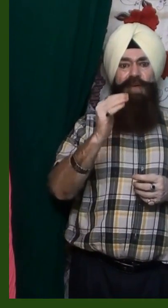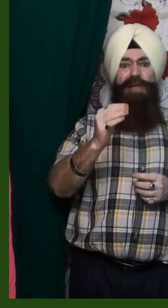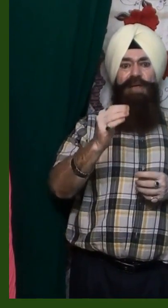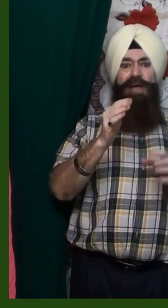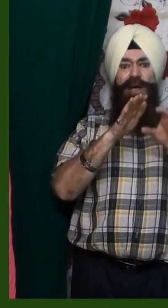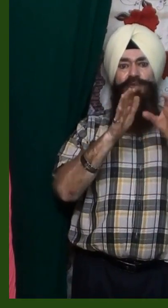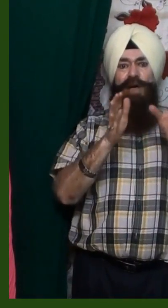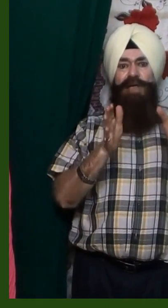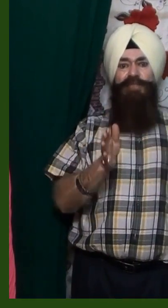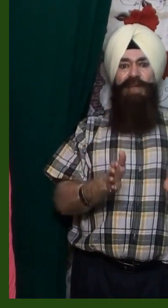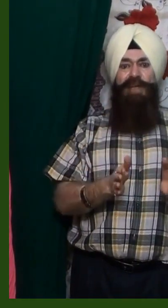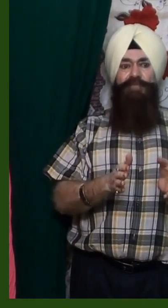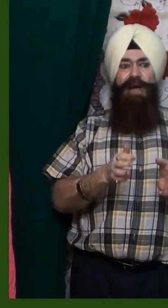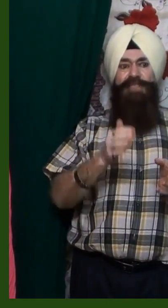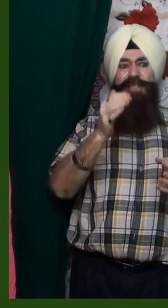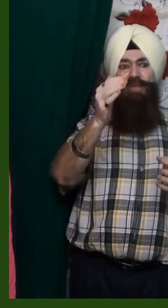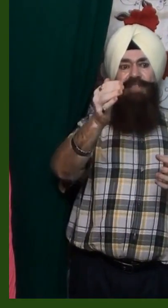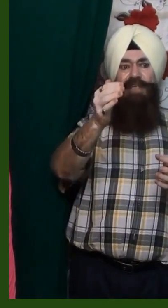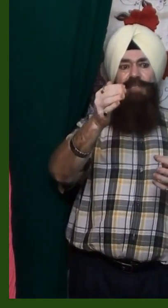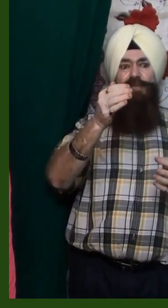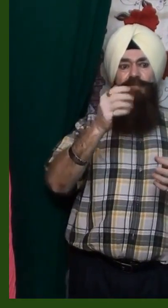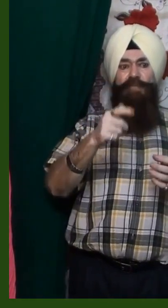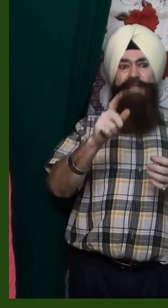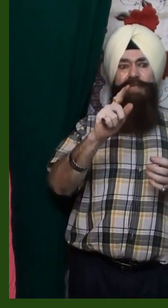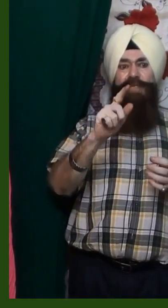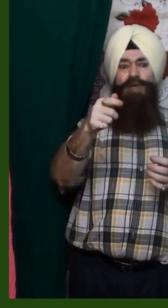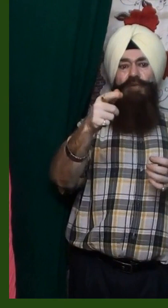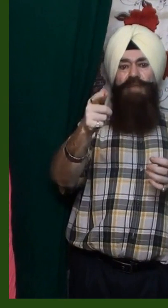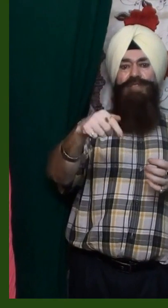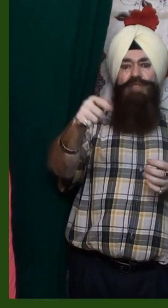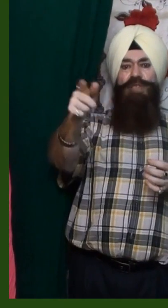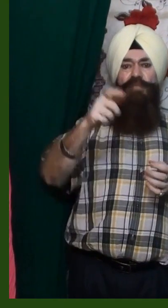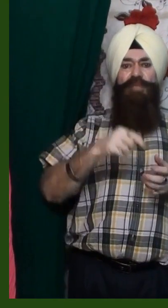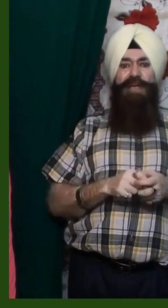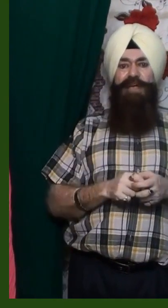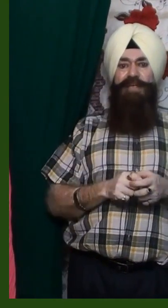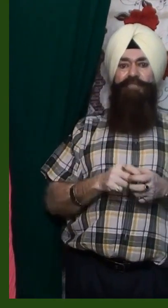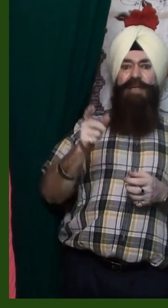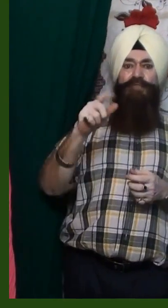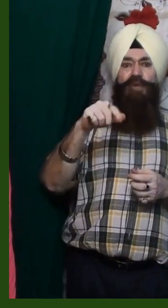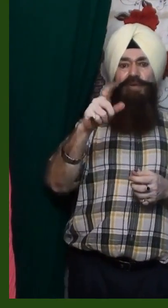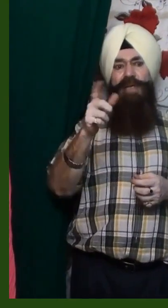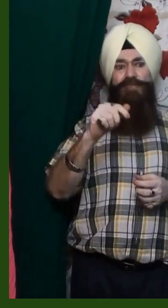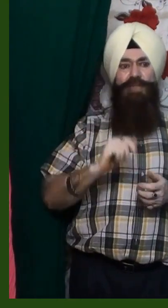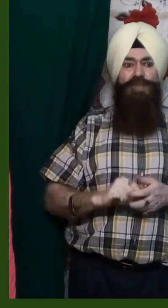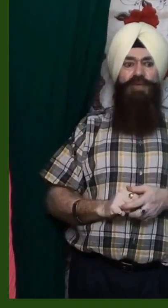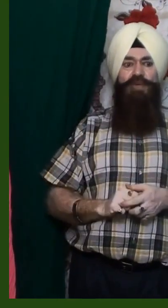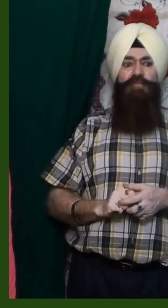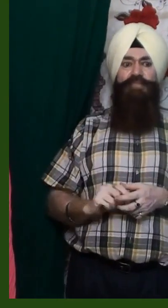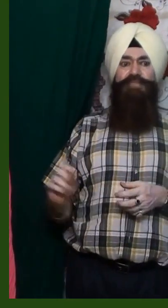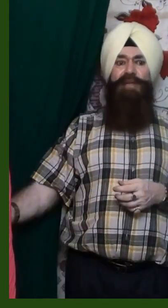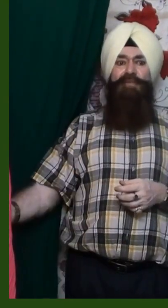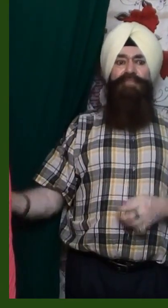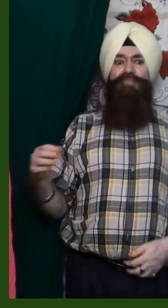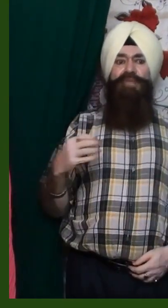So the field around our spherical mass decreases by the square of the distance from the center, meaning it follows the inverse square